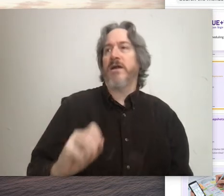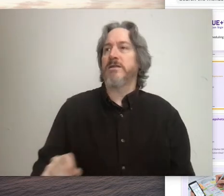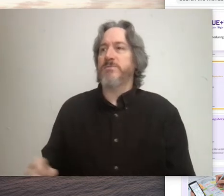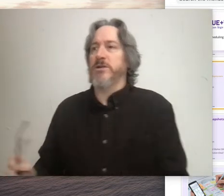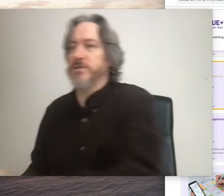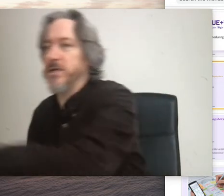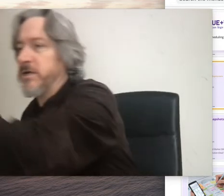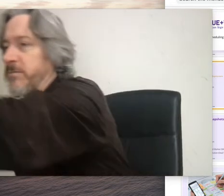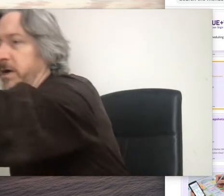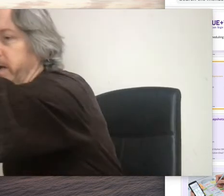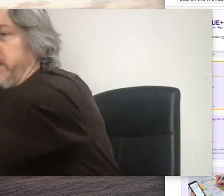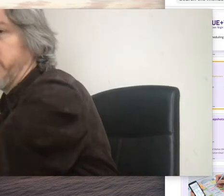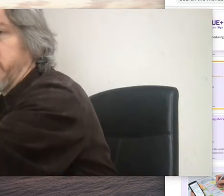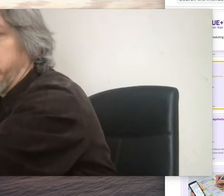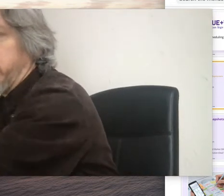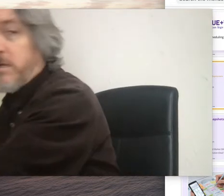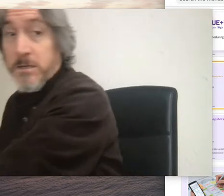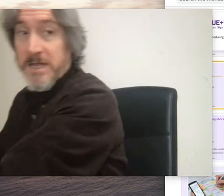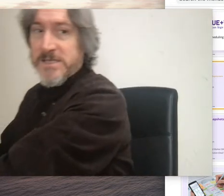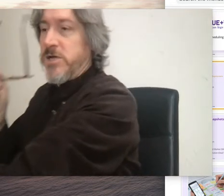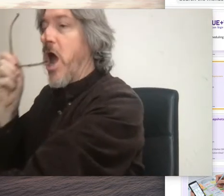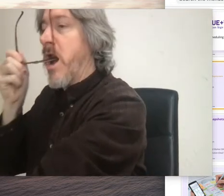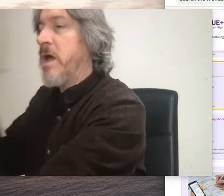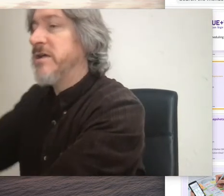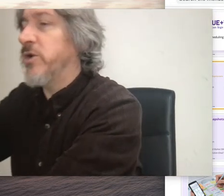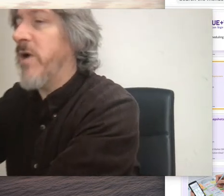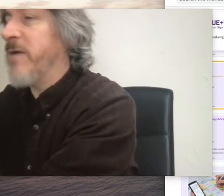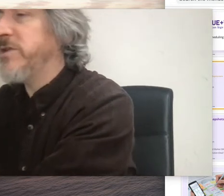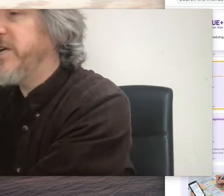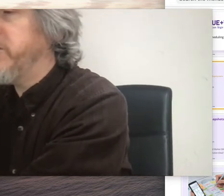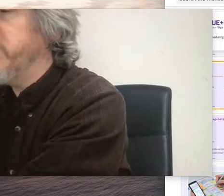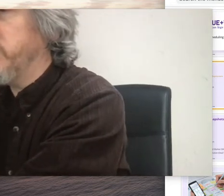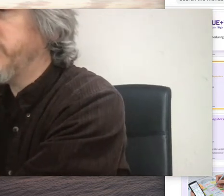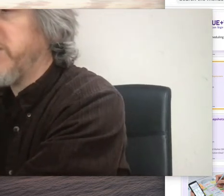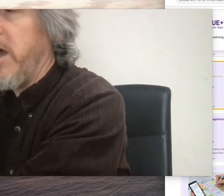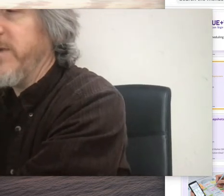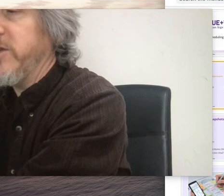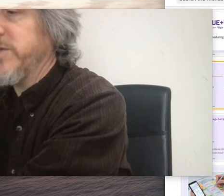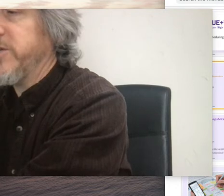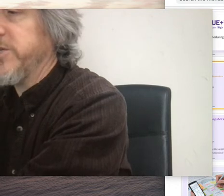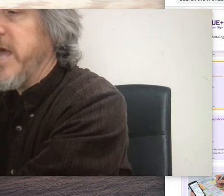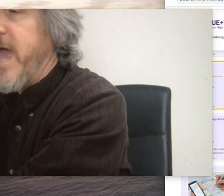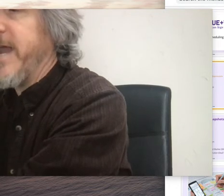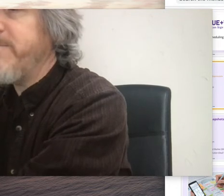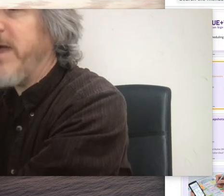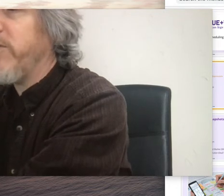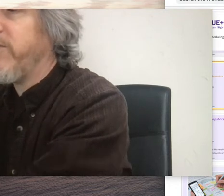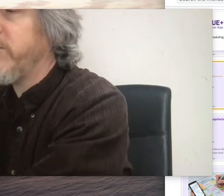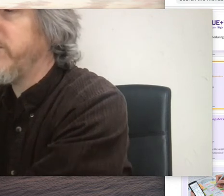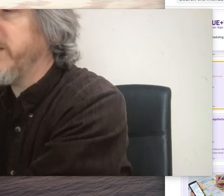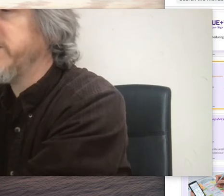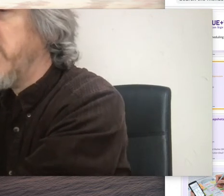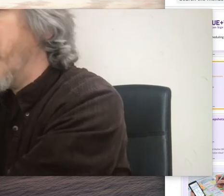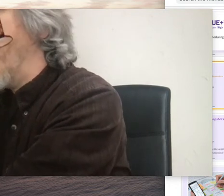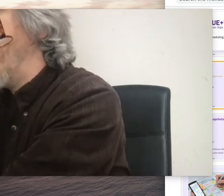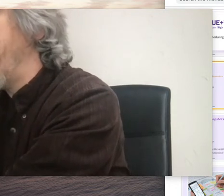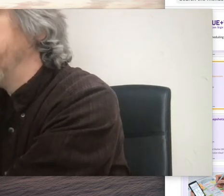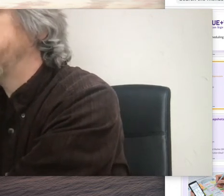And I've got smudges on my glasses. So I will teach the most common usages, and I may refer to